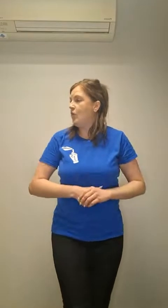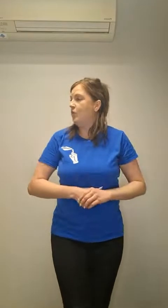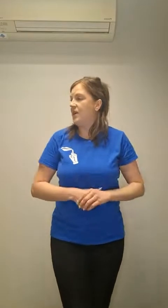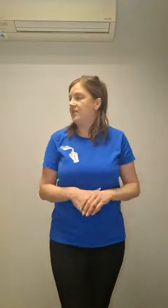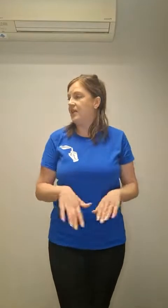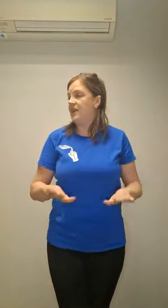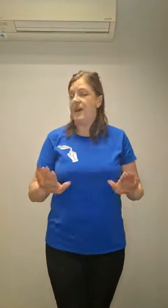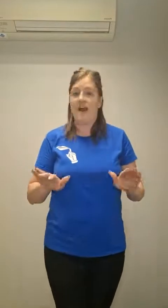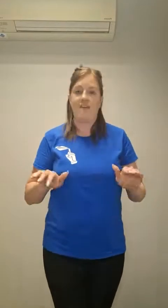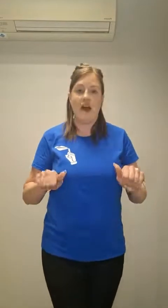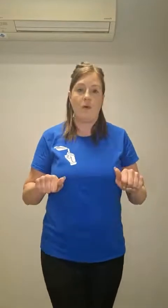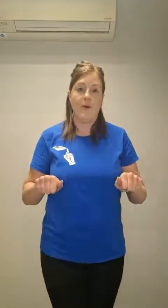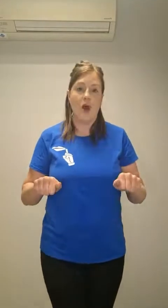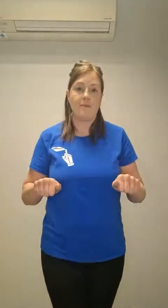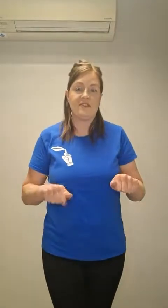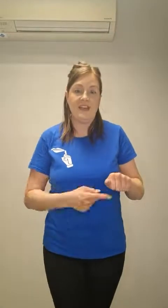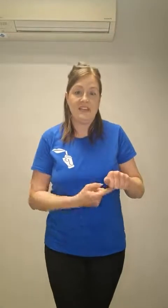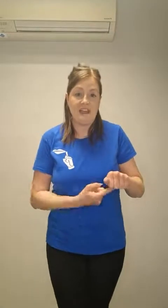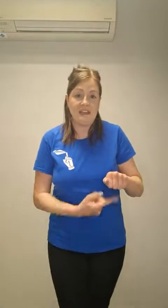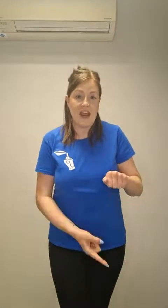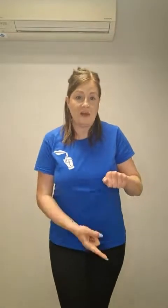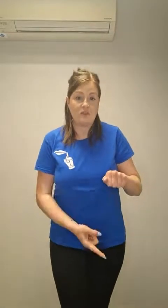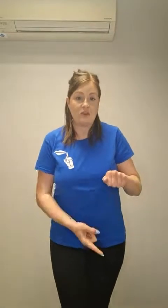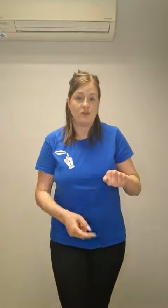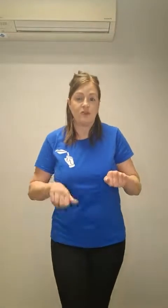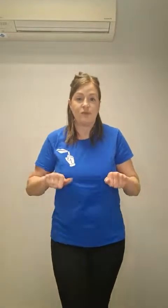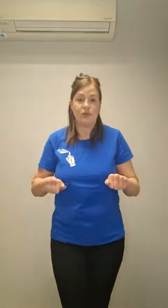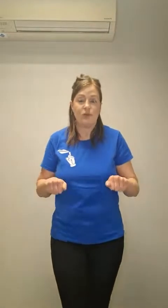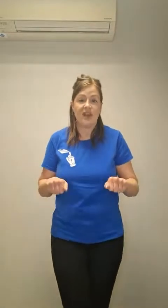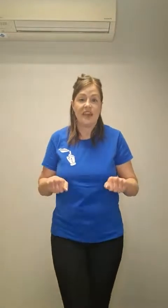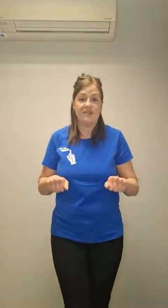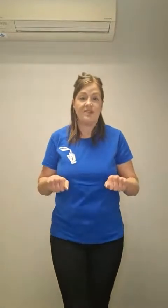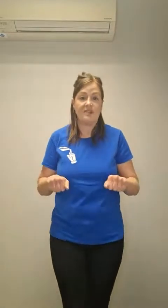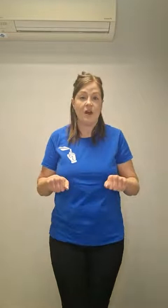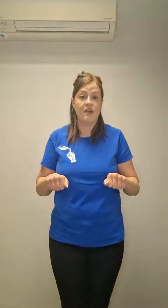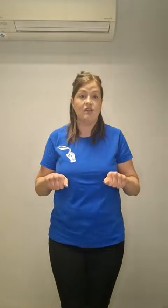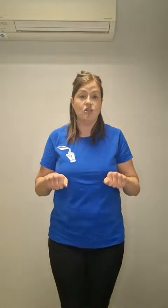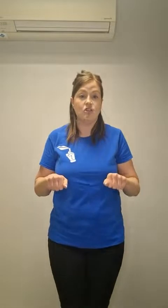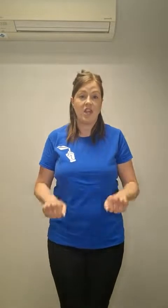We then can have our palms facing down towards the floor, like in the sign for chair.